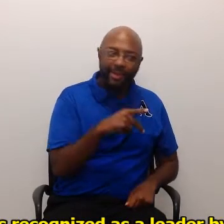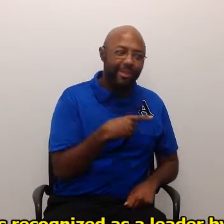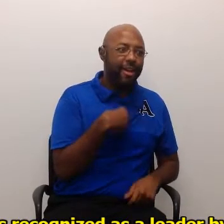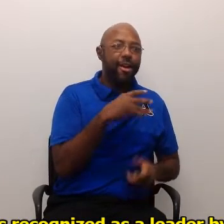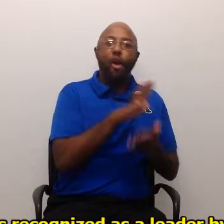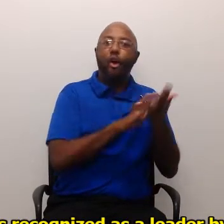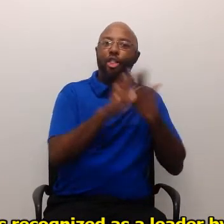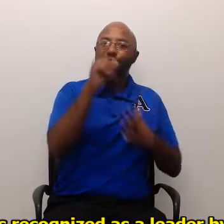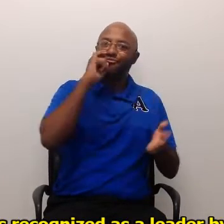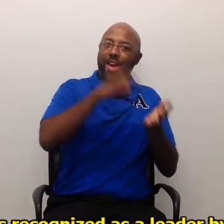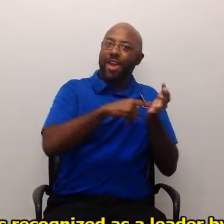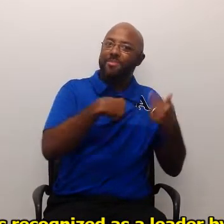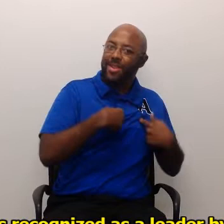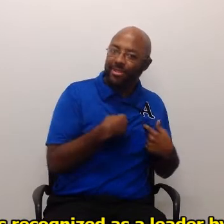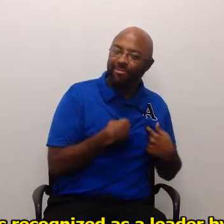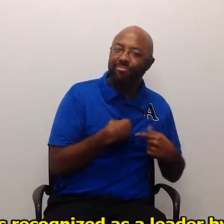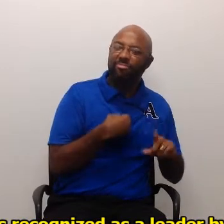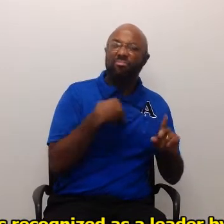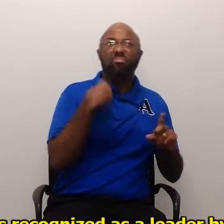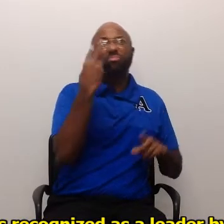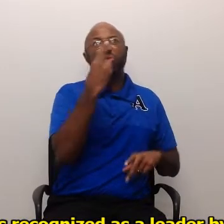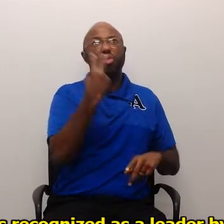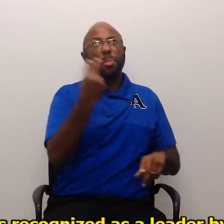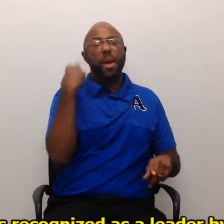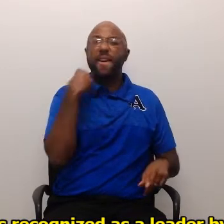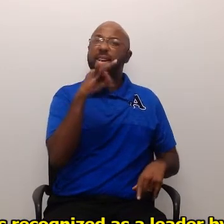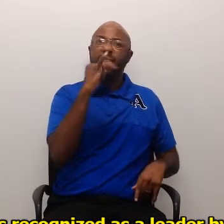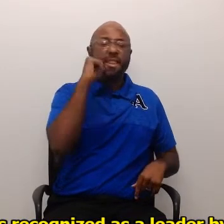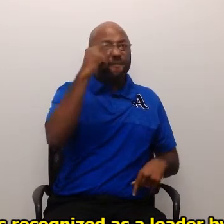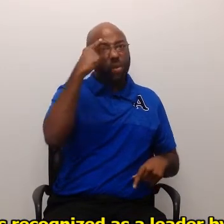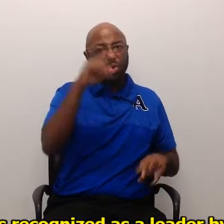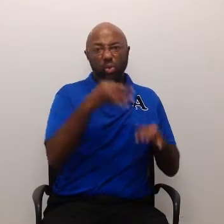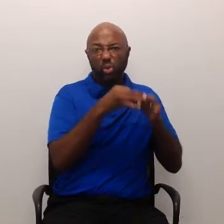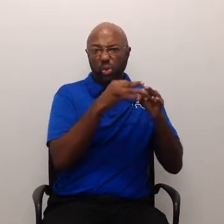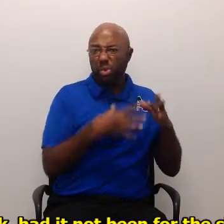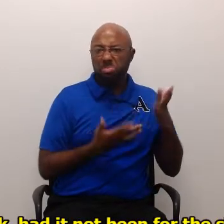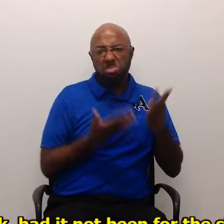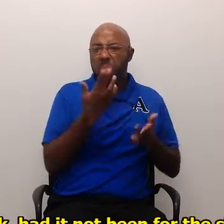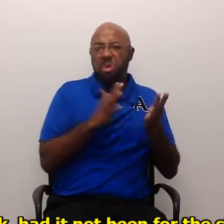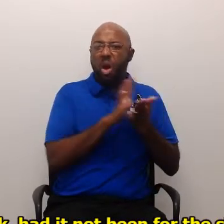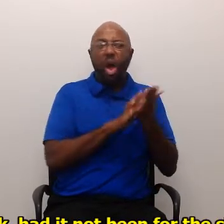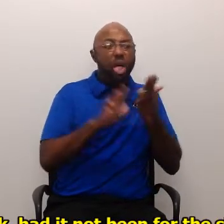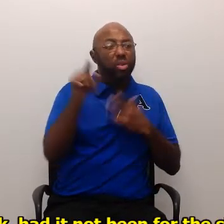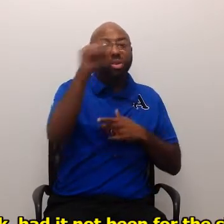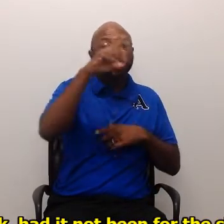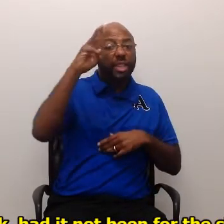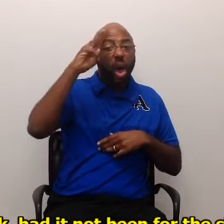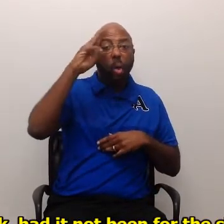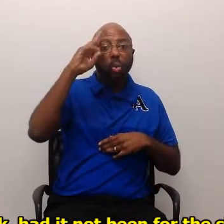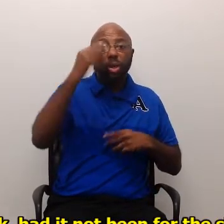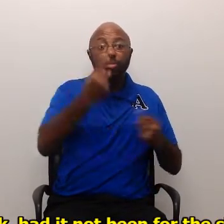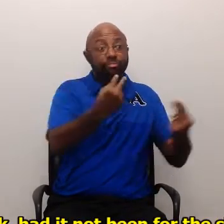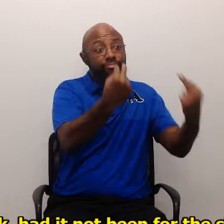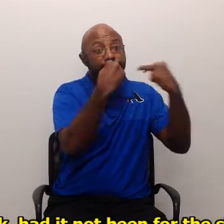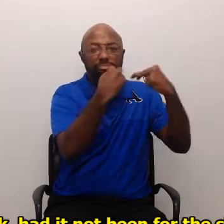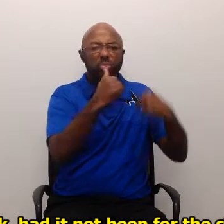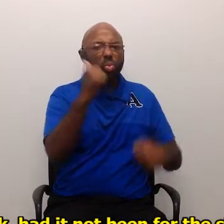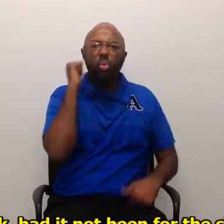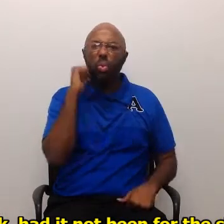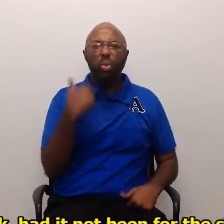teammates. I was MVP. I was recognized by colleges. And looking back, had it not been for the sign language